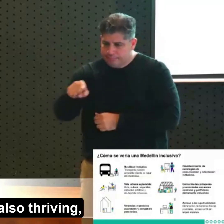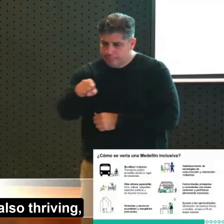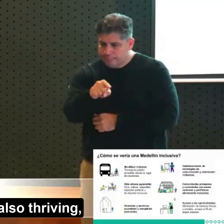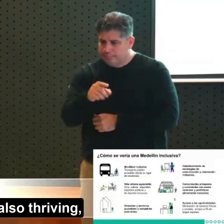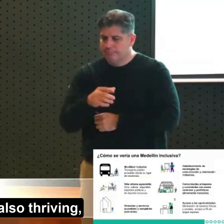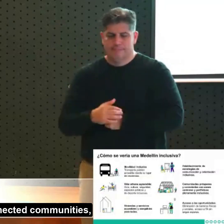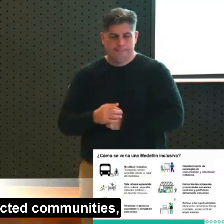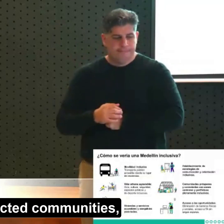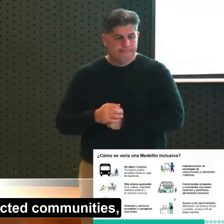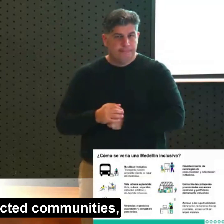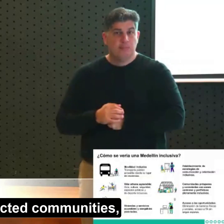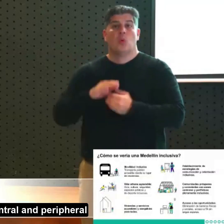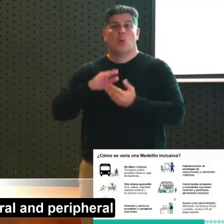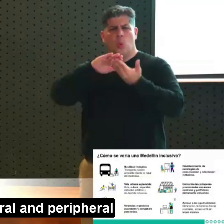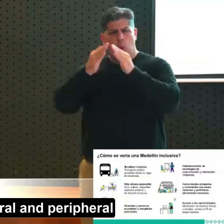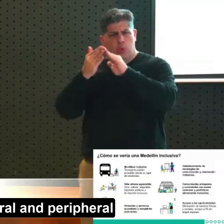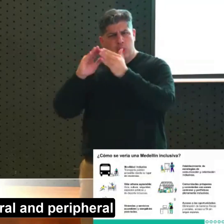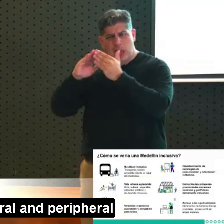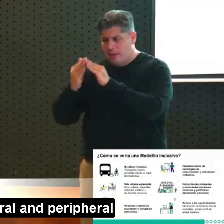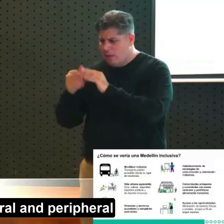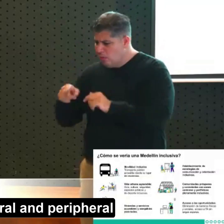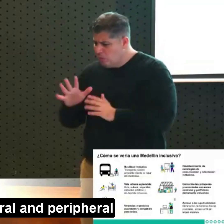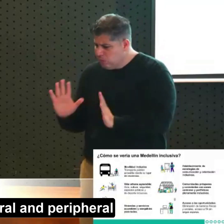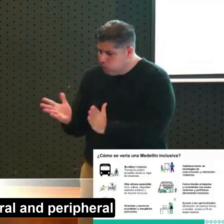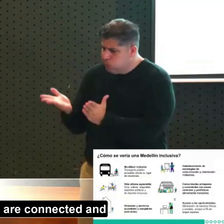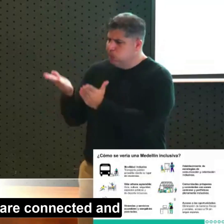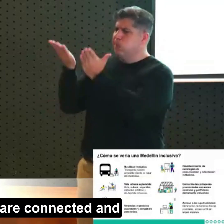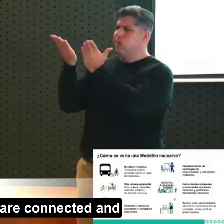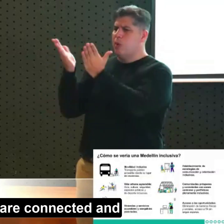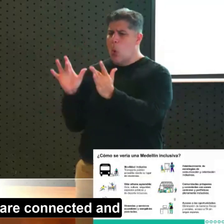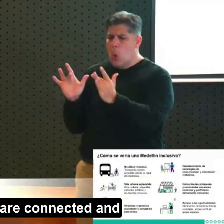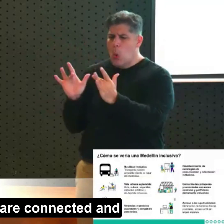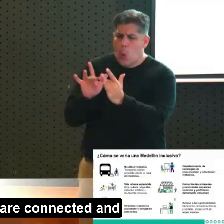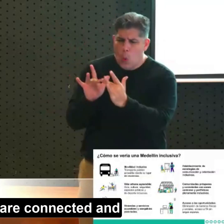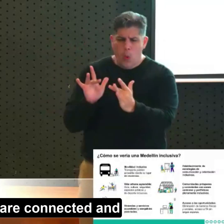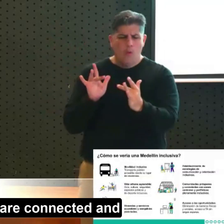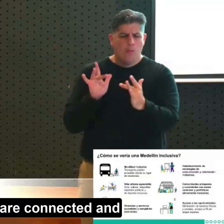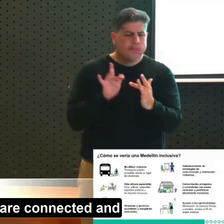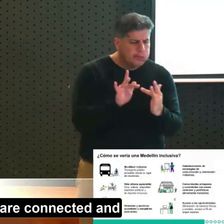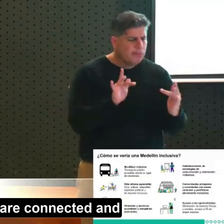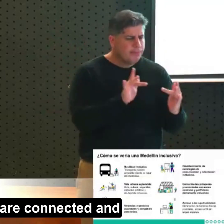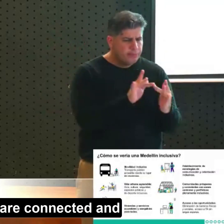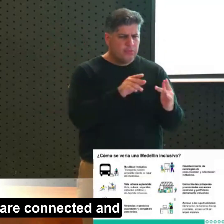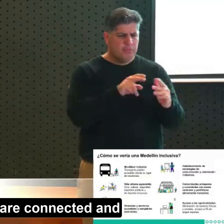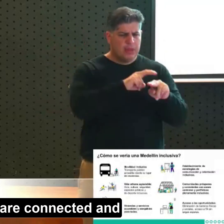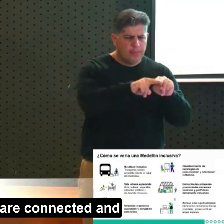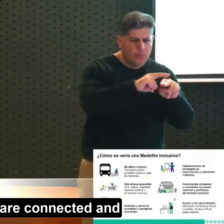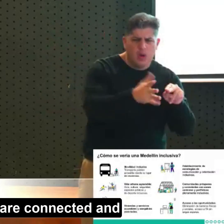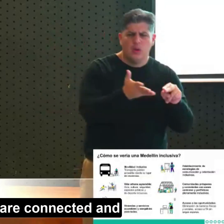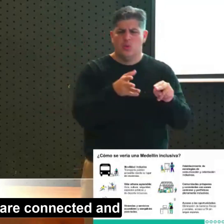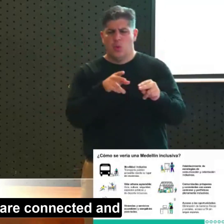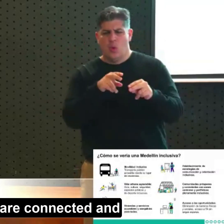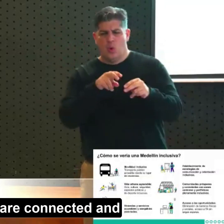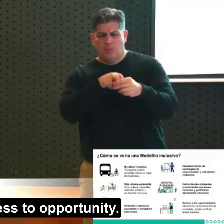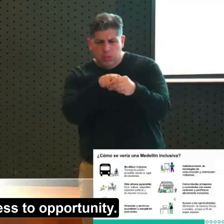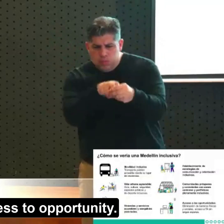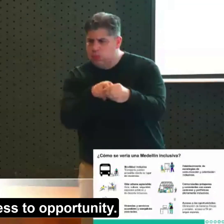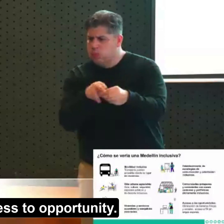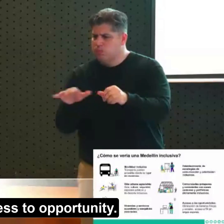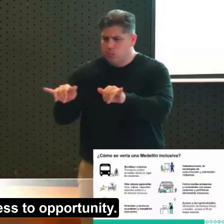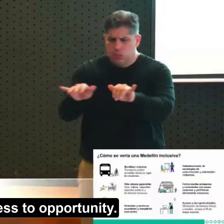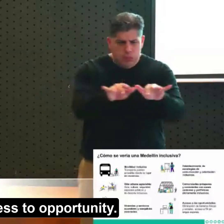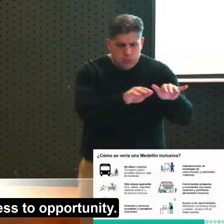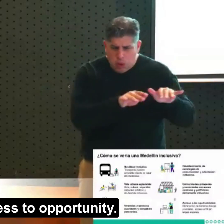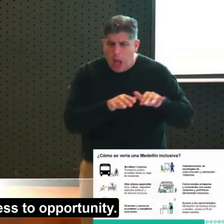also thriving and connected communities with central and peripheral areas that are inclusively connected. And